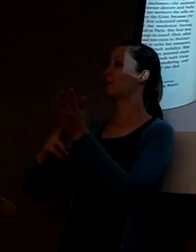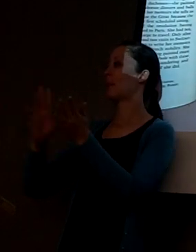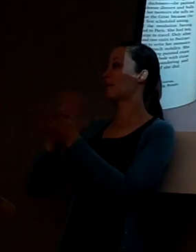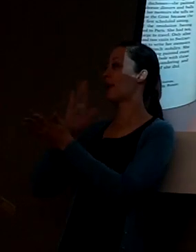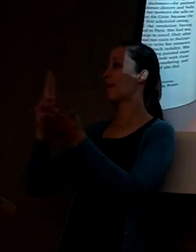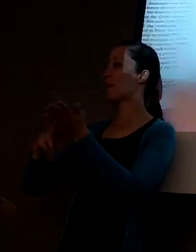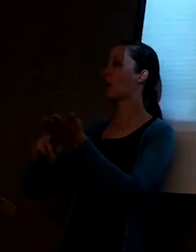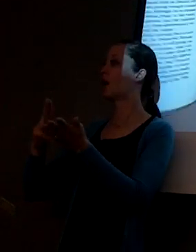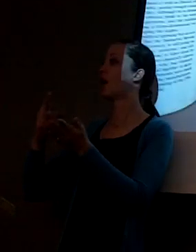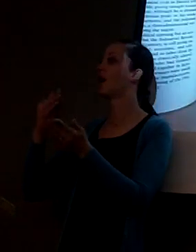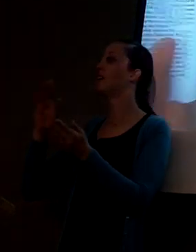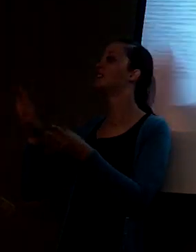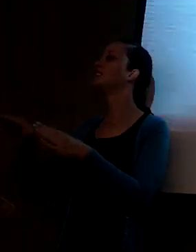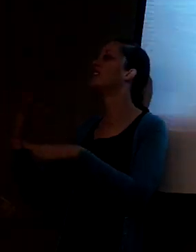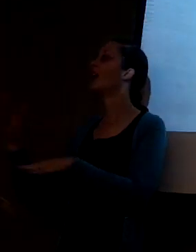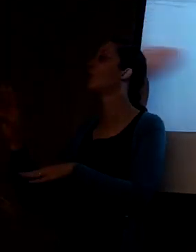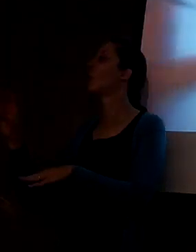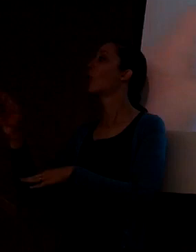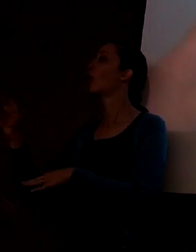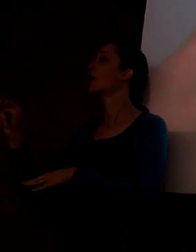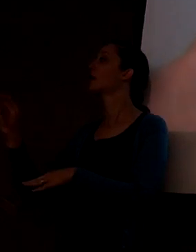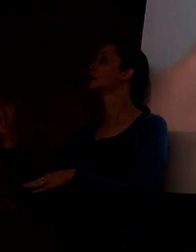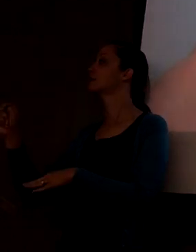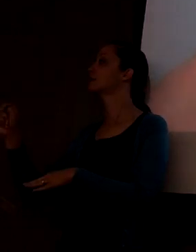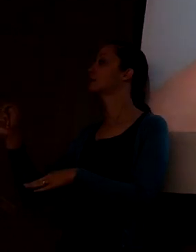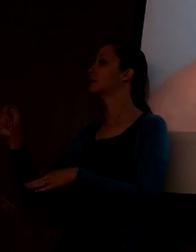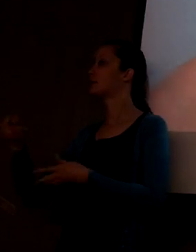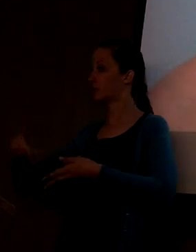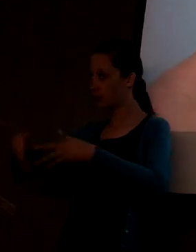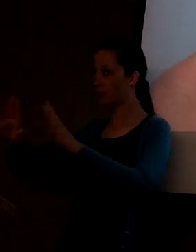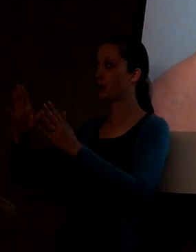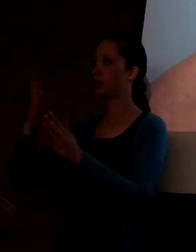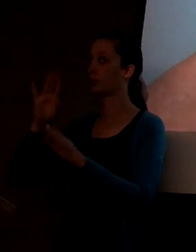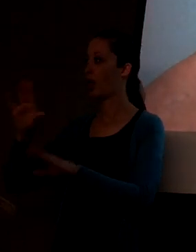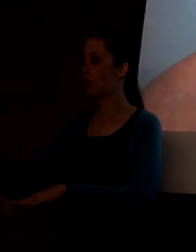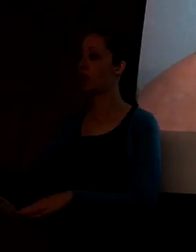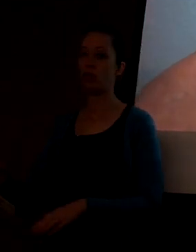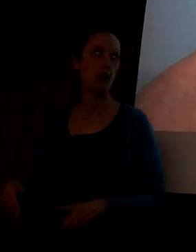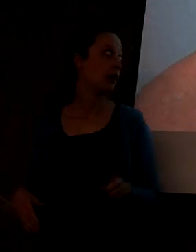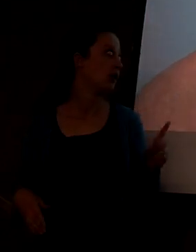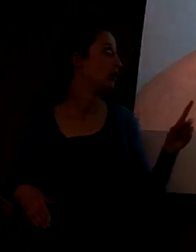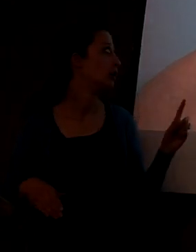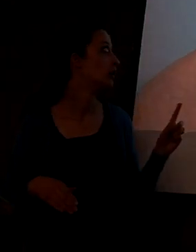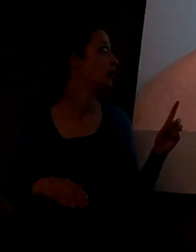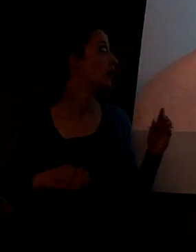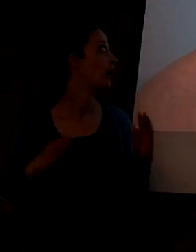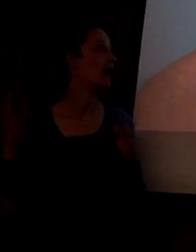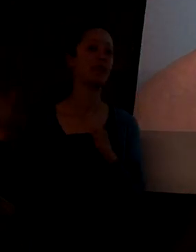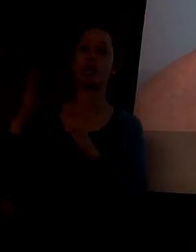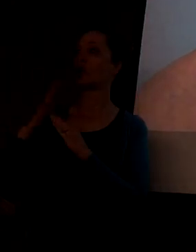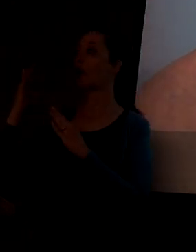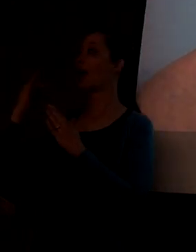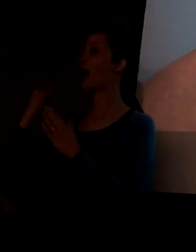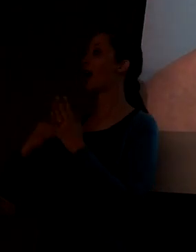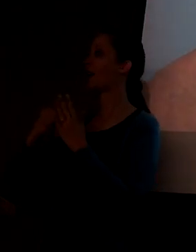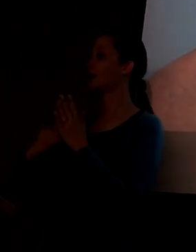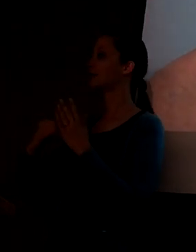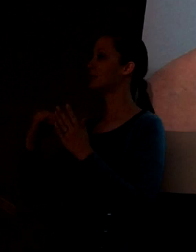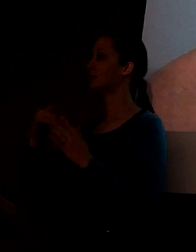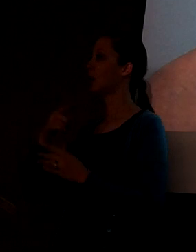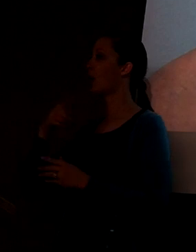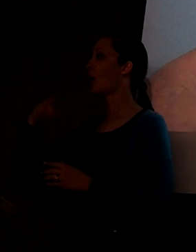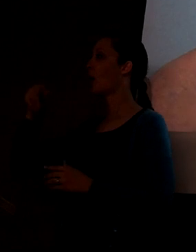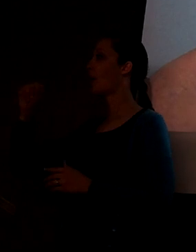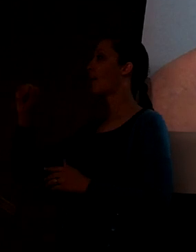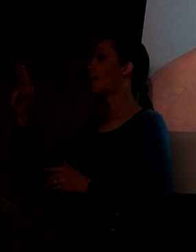he's giving food orders. And of course the great artist and the guy that rode in the Midnight Ride of